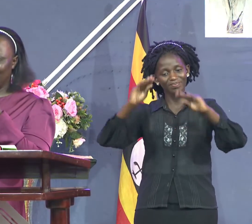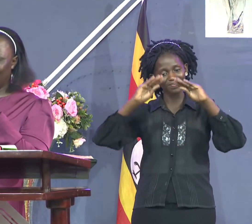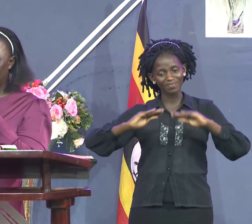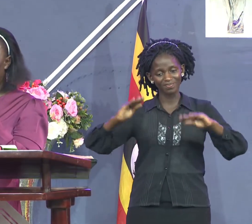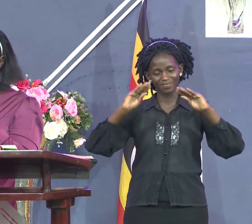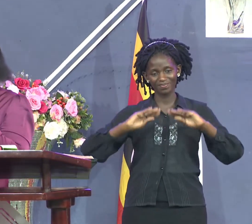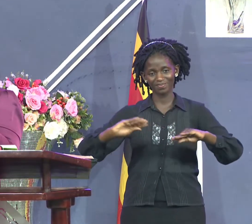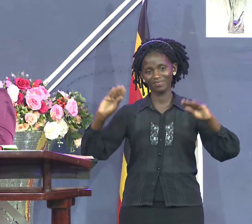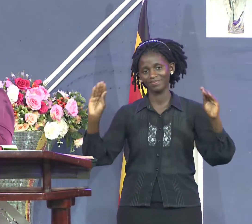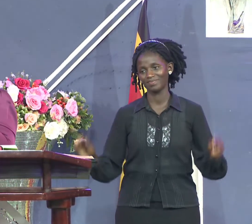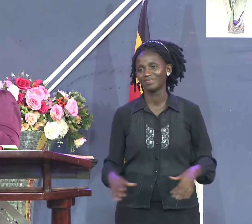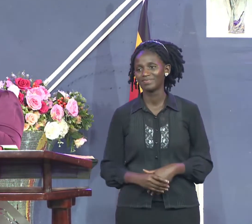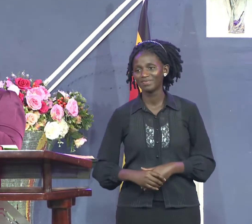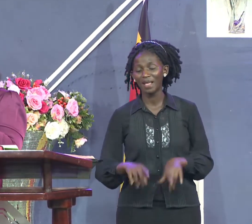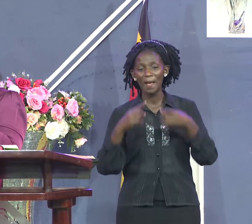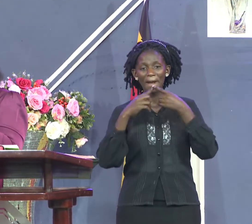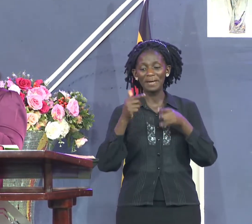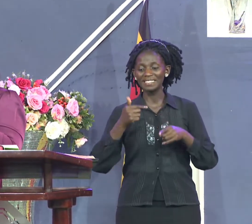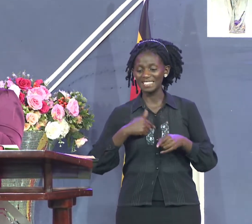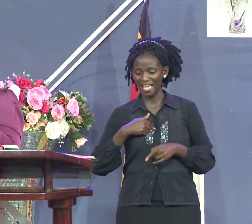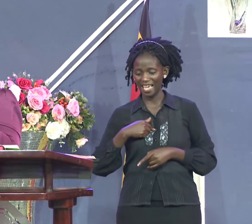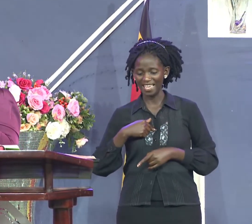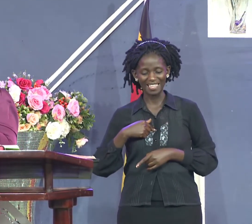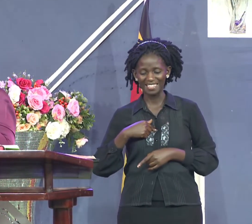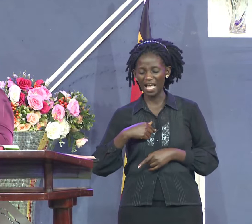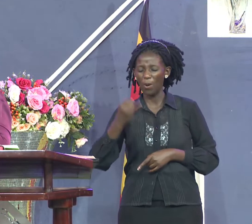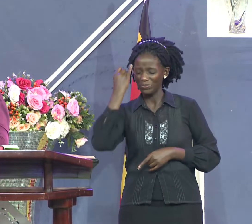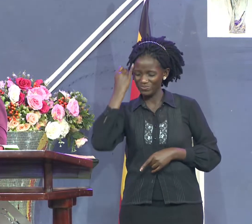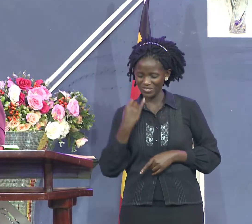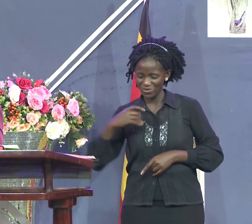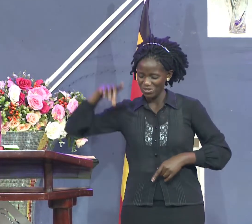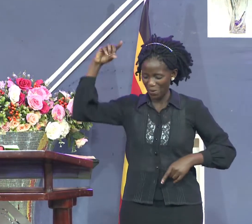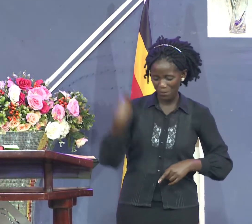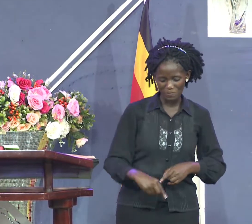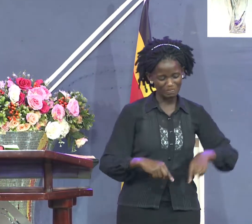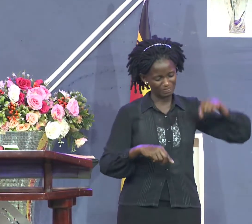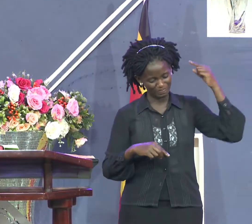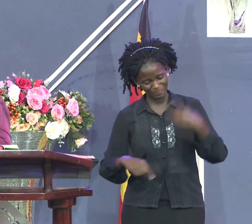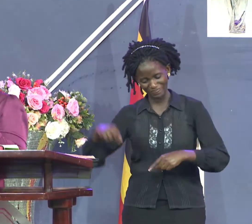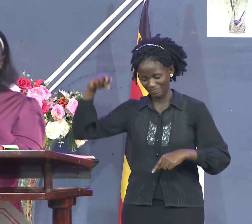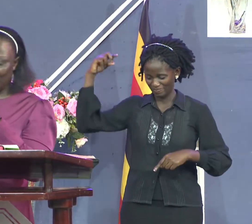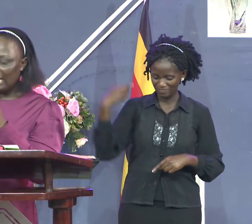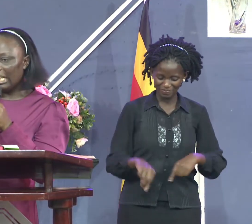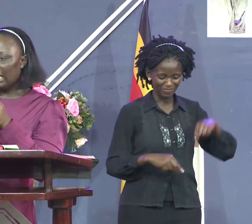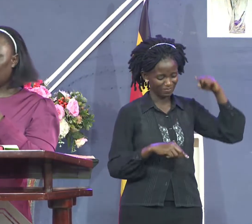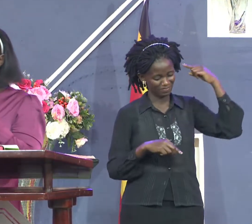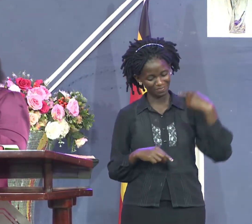but they are taught. But as for me, I was determined to beat them.